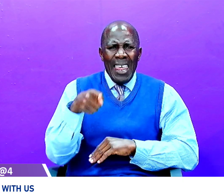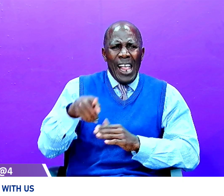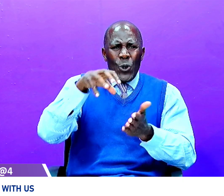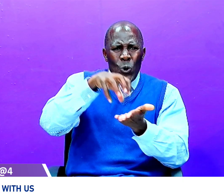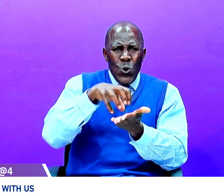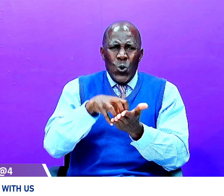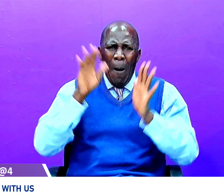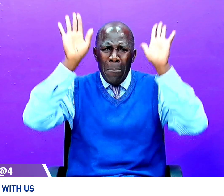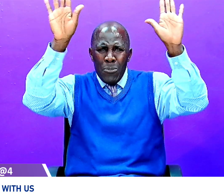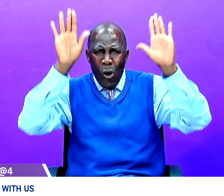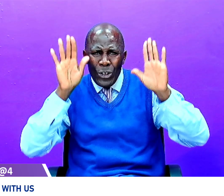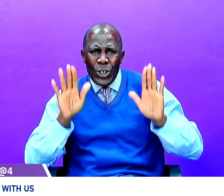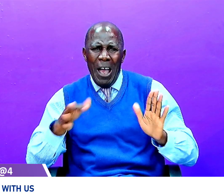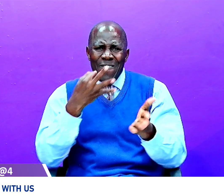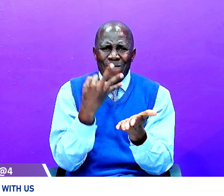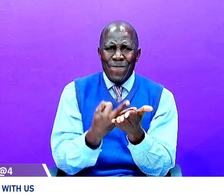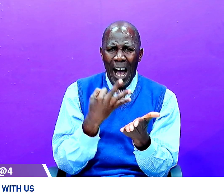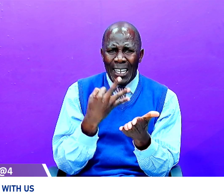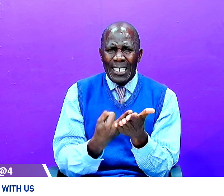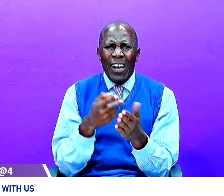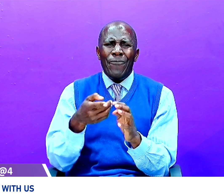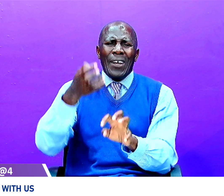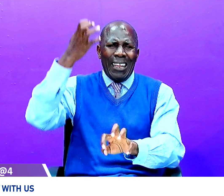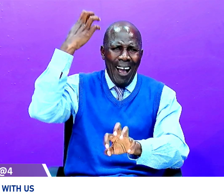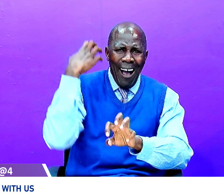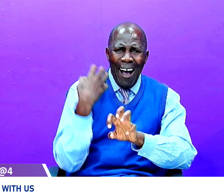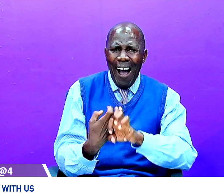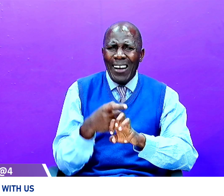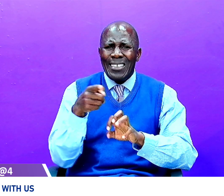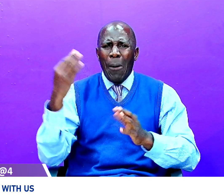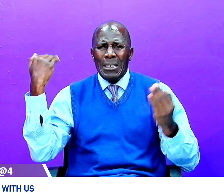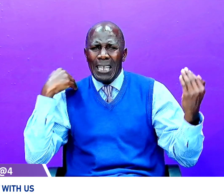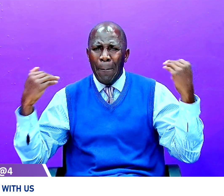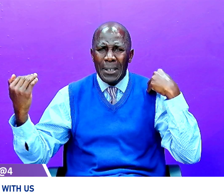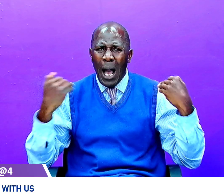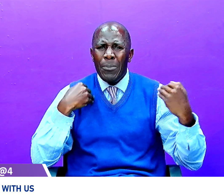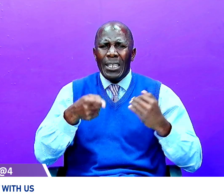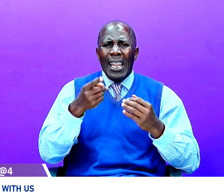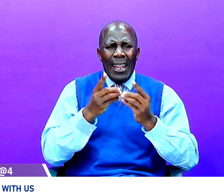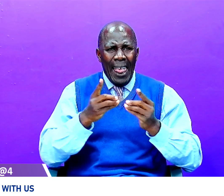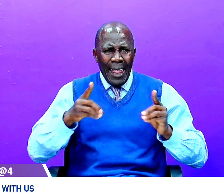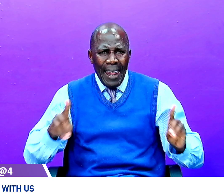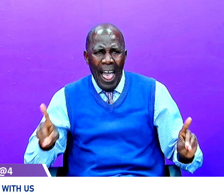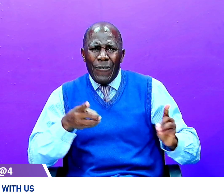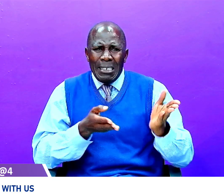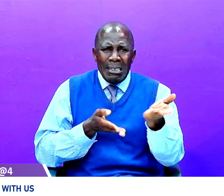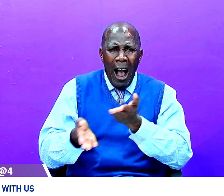has caused significant financial hardships and disrupted the delivery of services in public